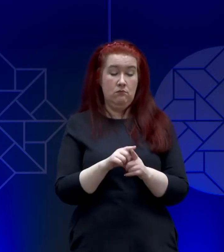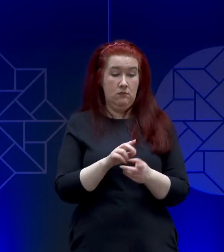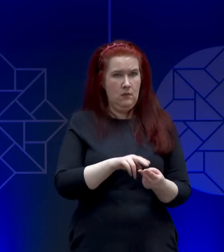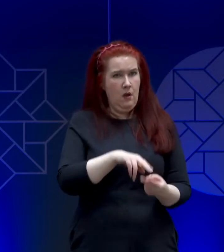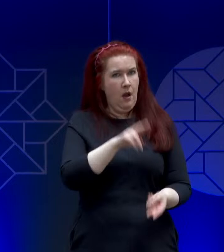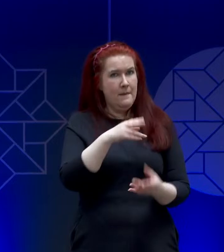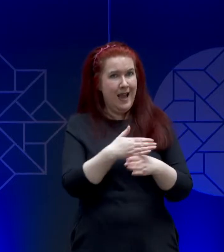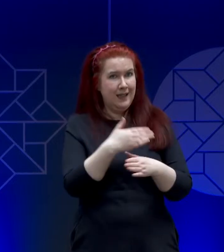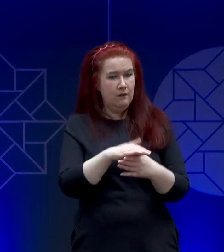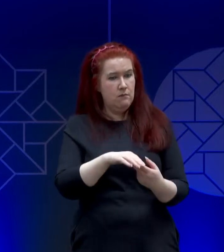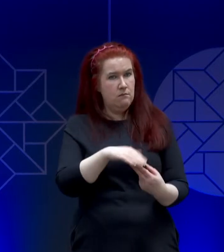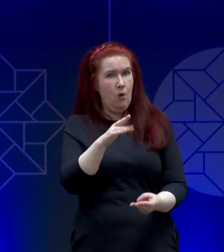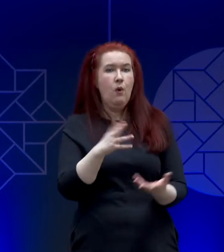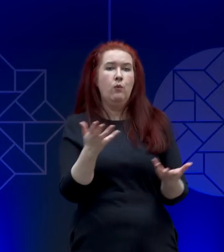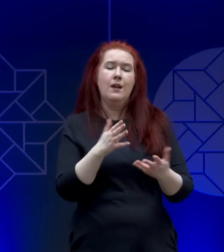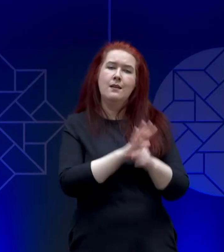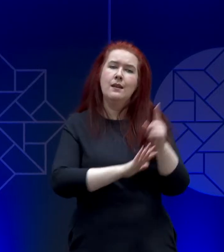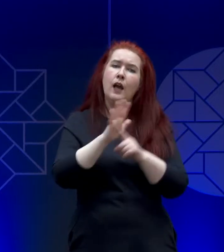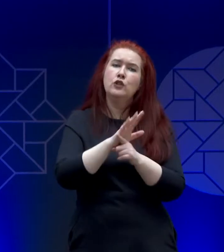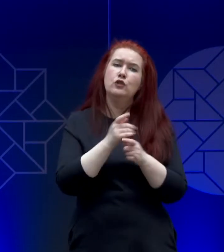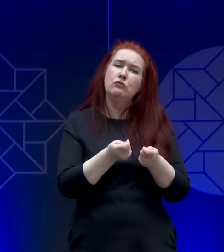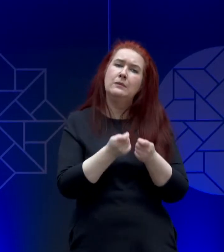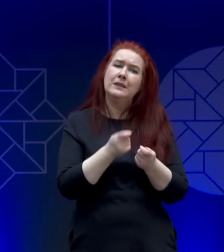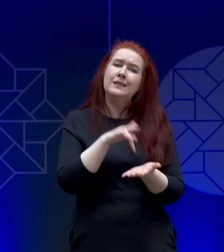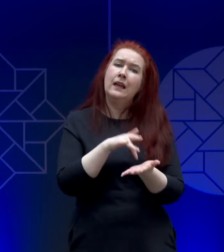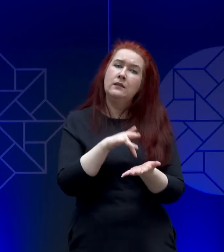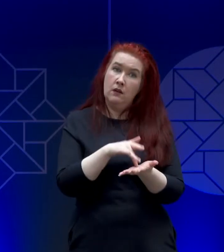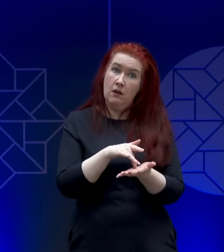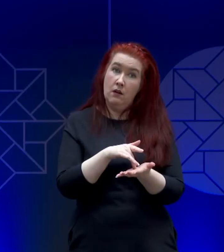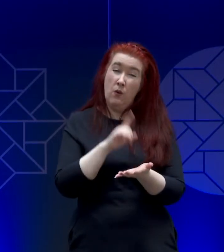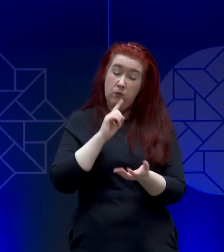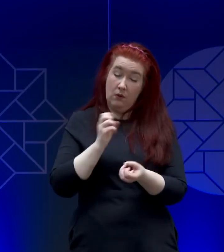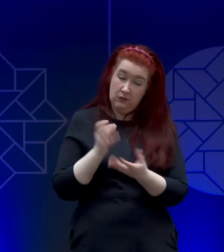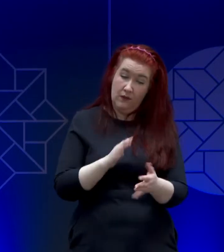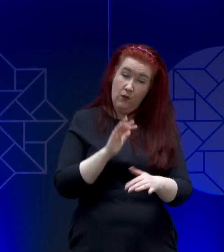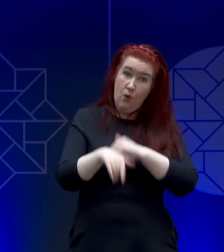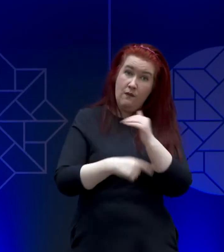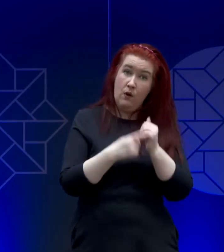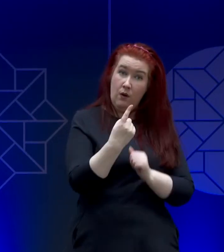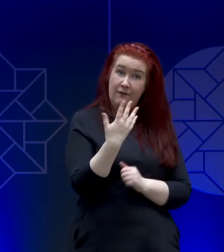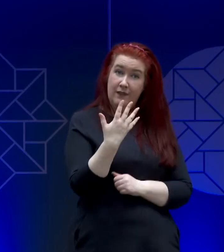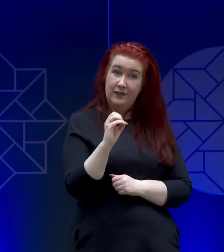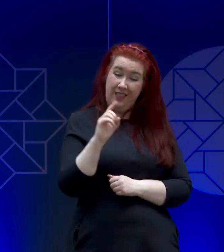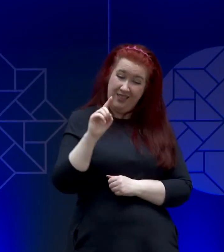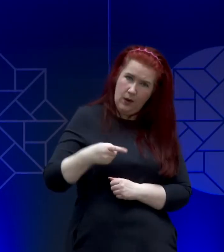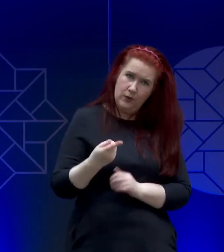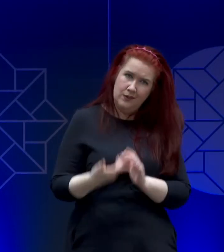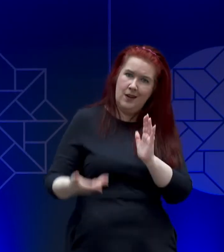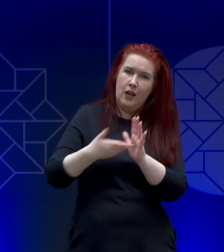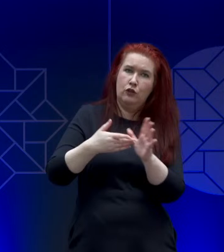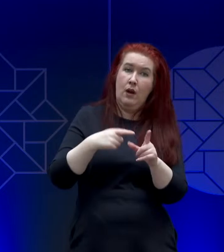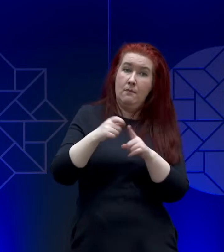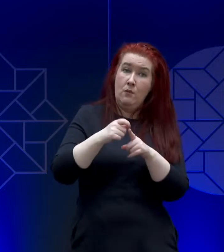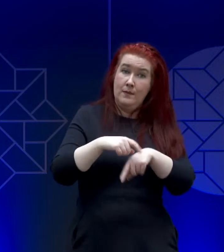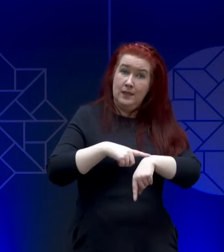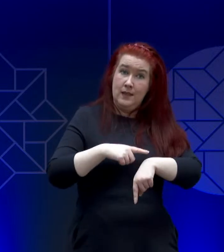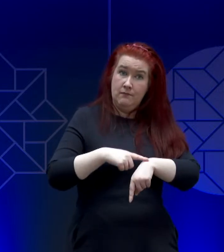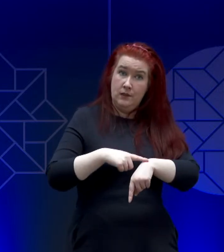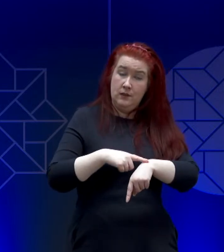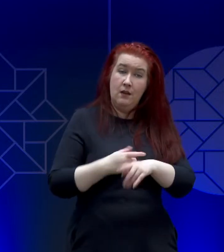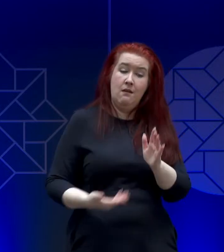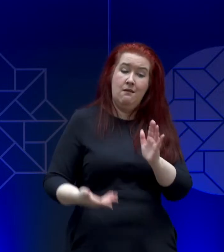activity in our national treatment centres, will deliver over 150,000 extra appointments and procedures